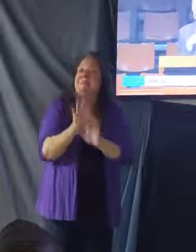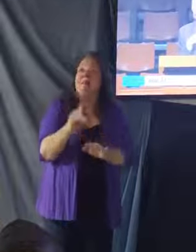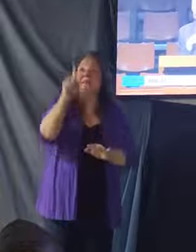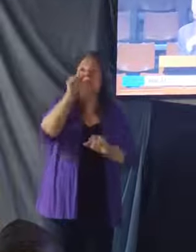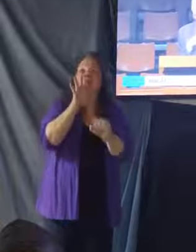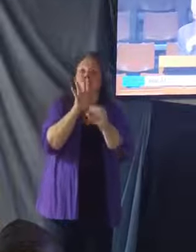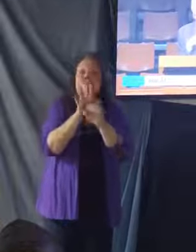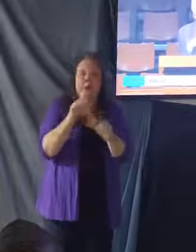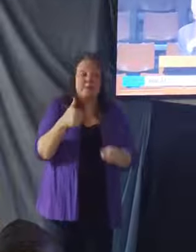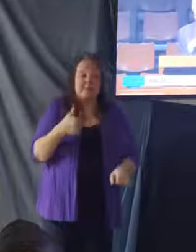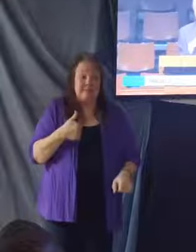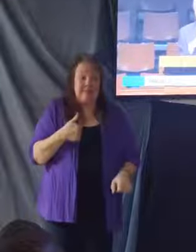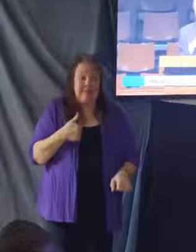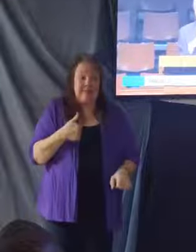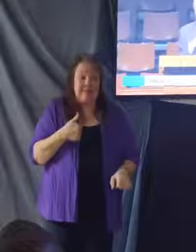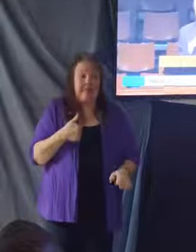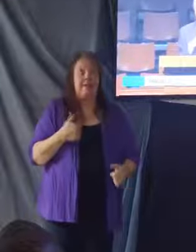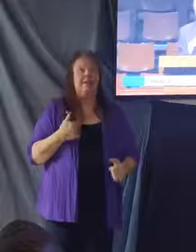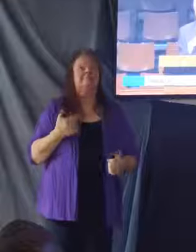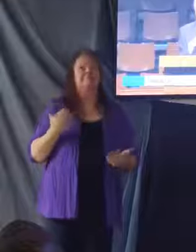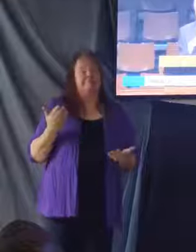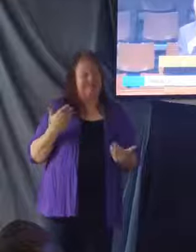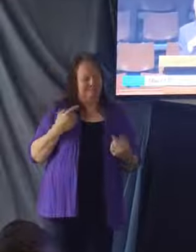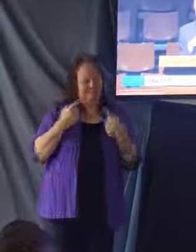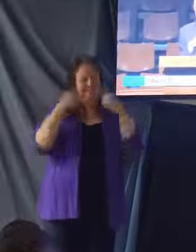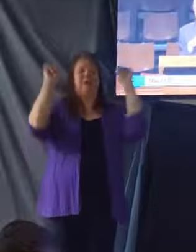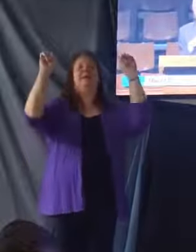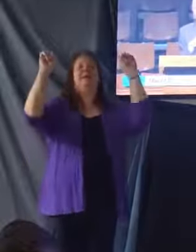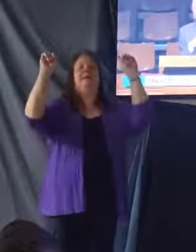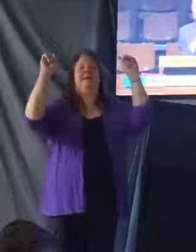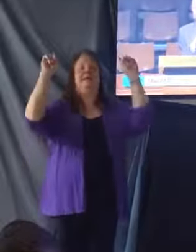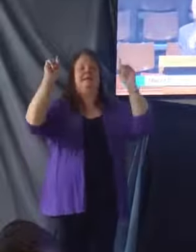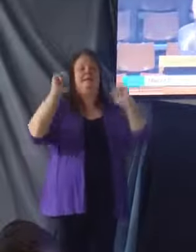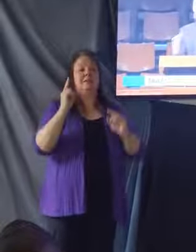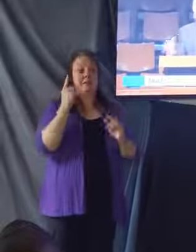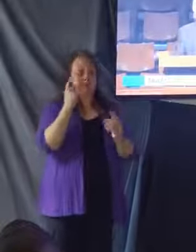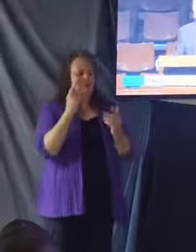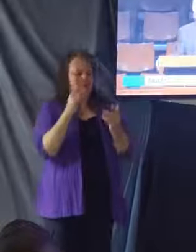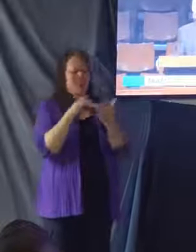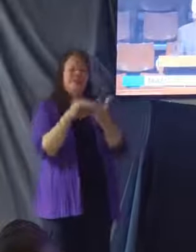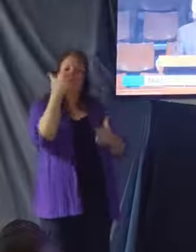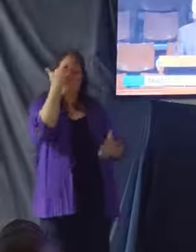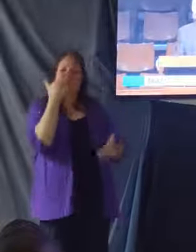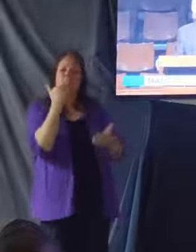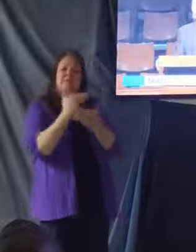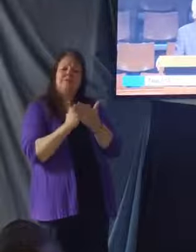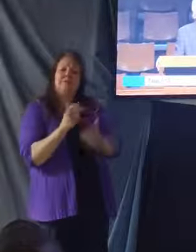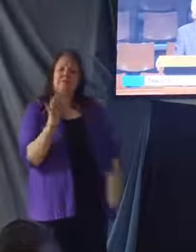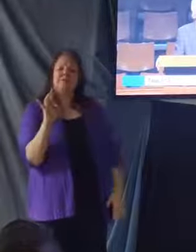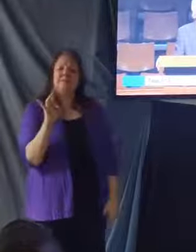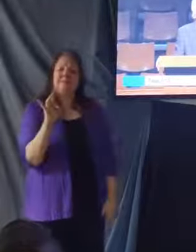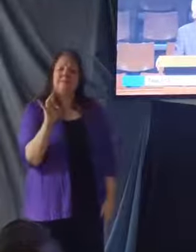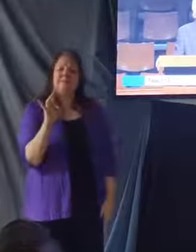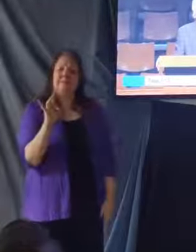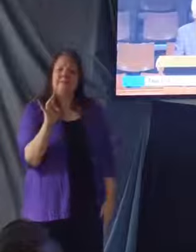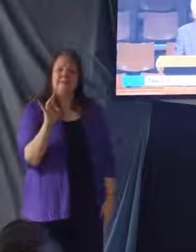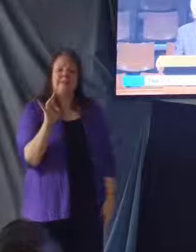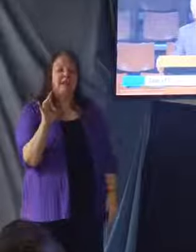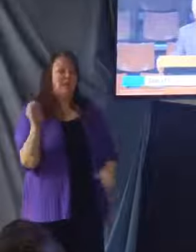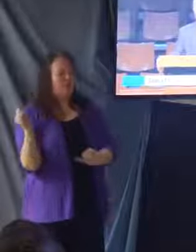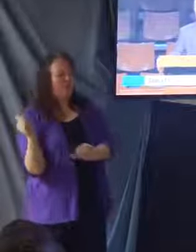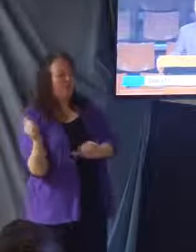been promised to us. We saw this in our study in Romans chapter 8. The